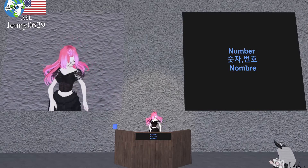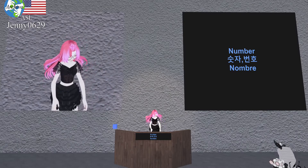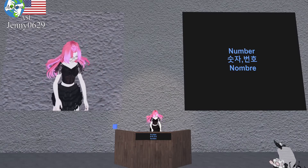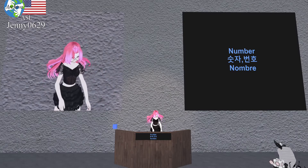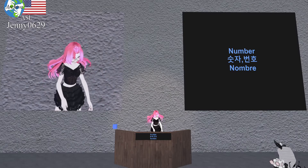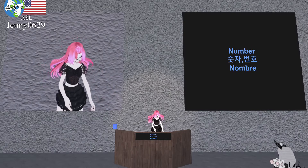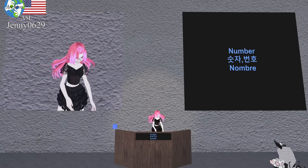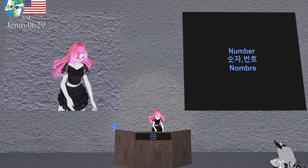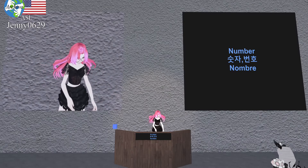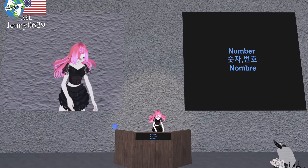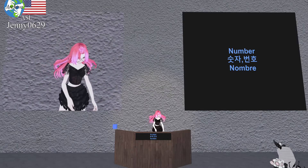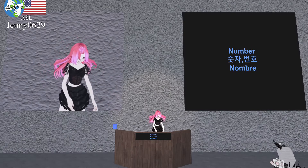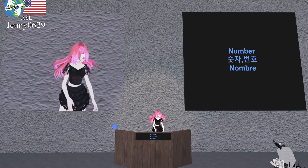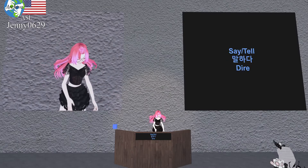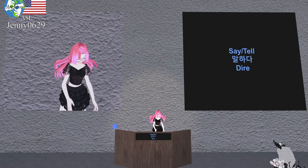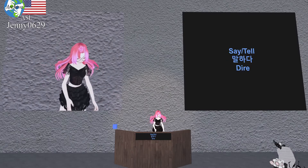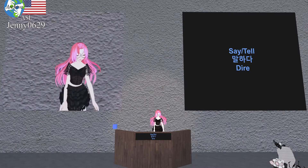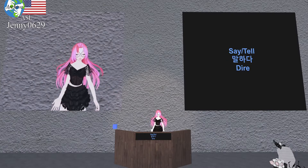Number.